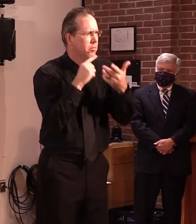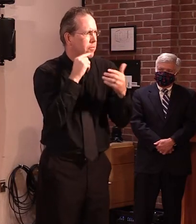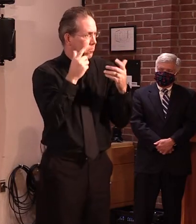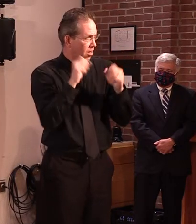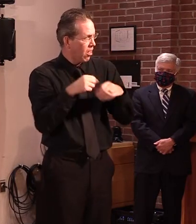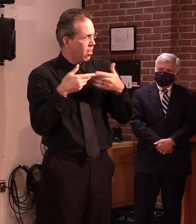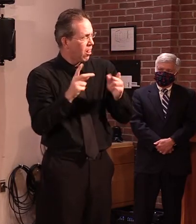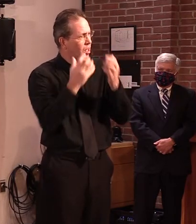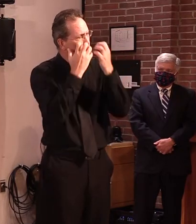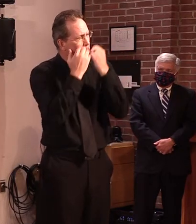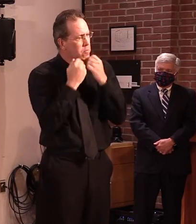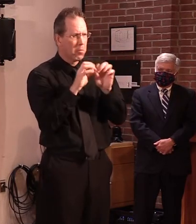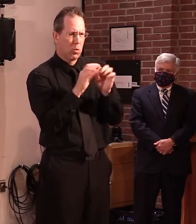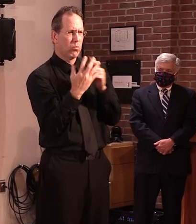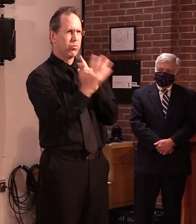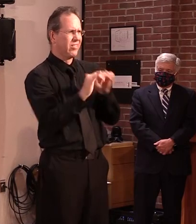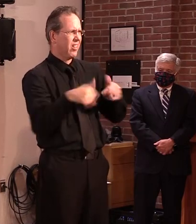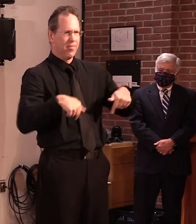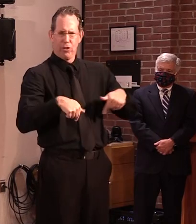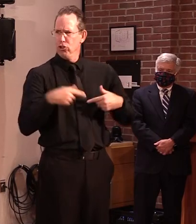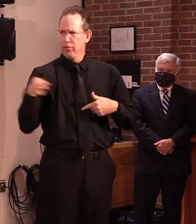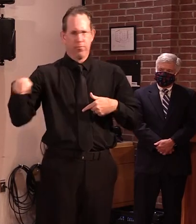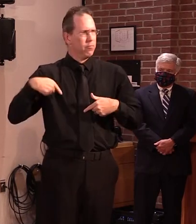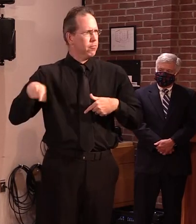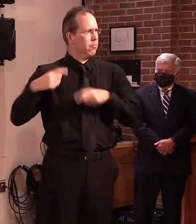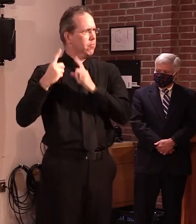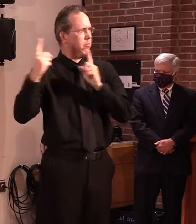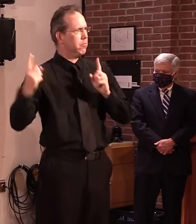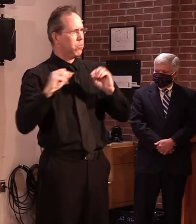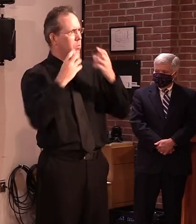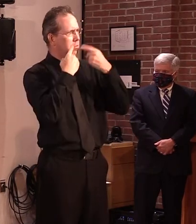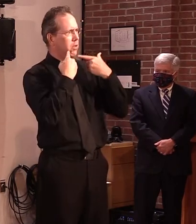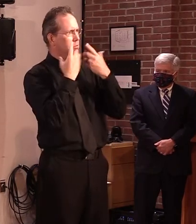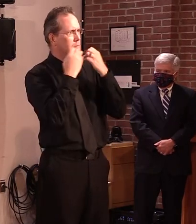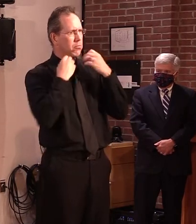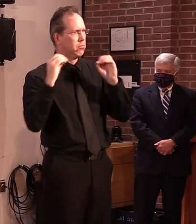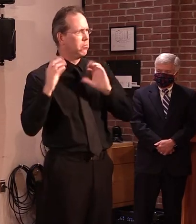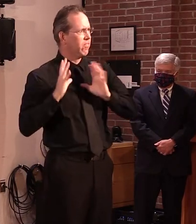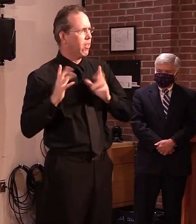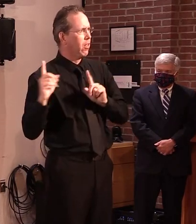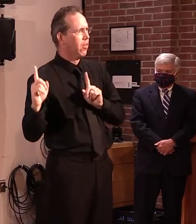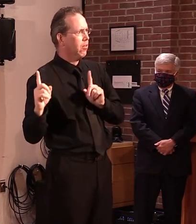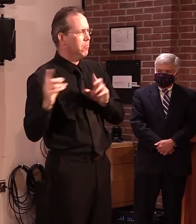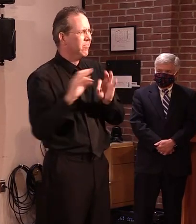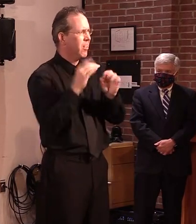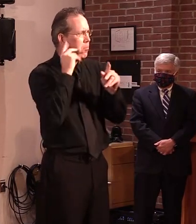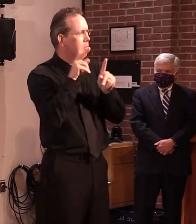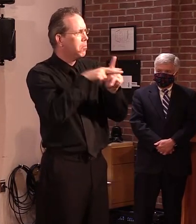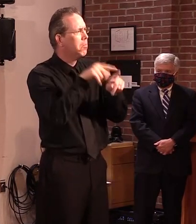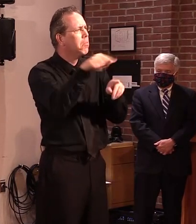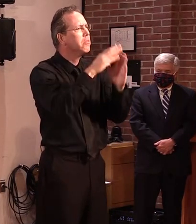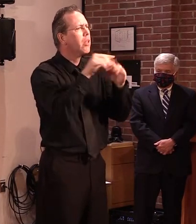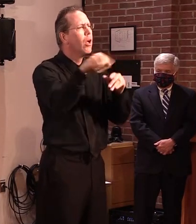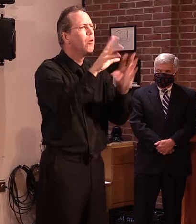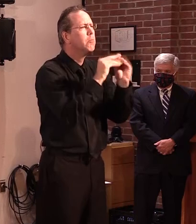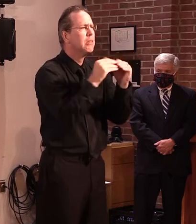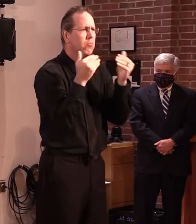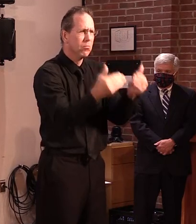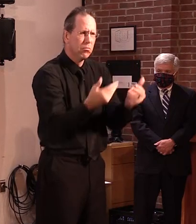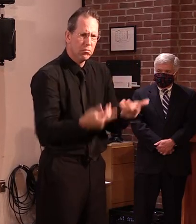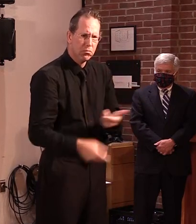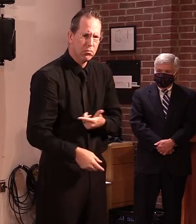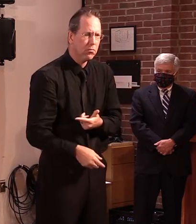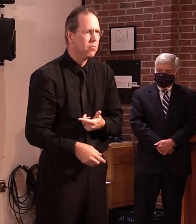make sure you're distanced from others and make sure that, you know, it's very difficult that, as we've learned over the